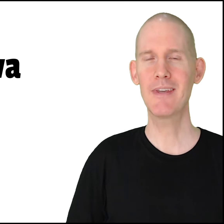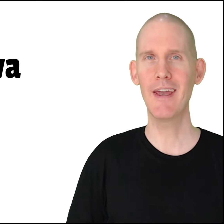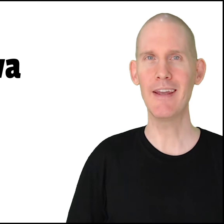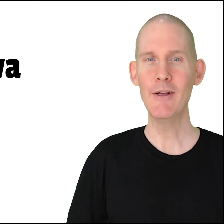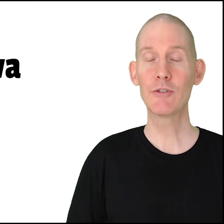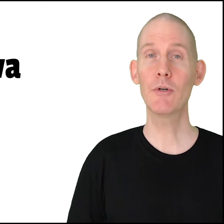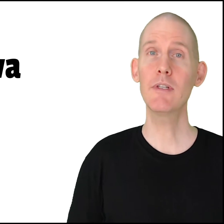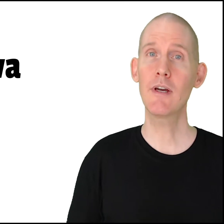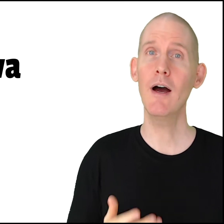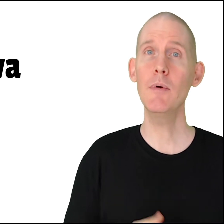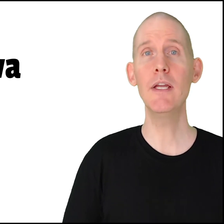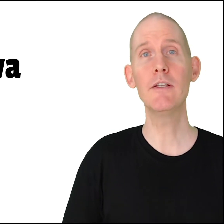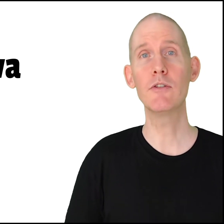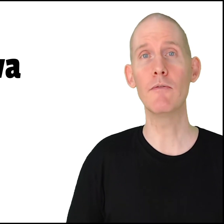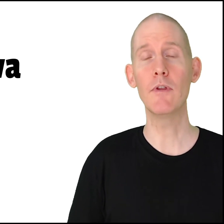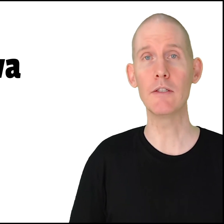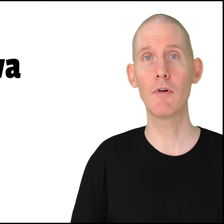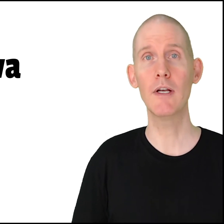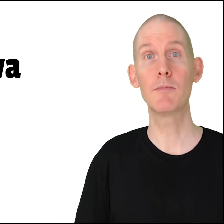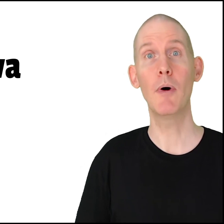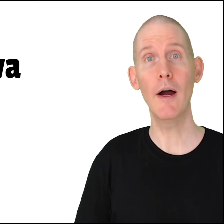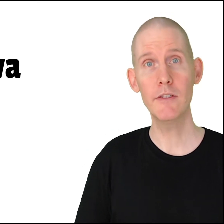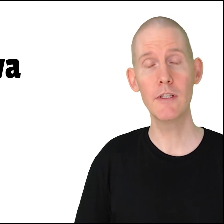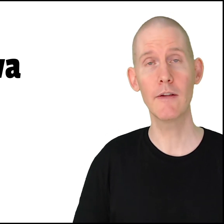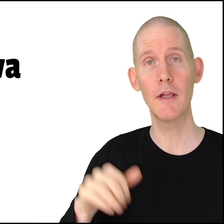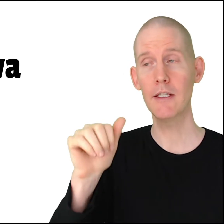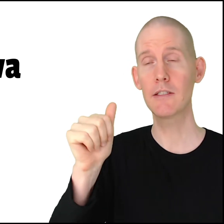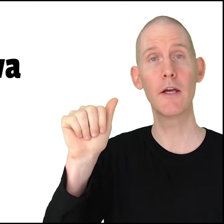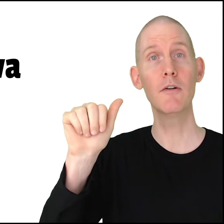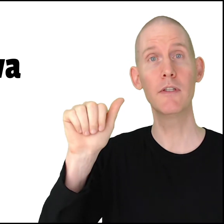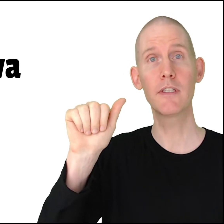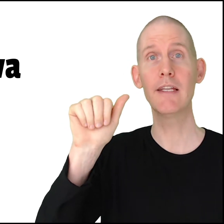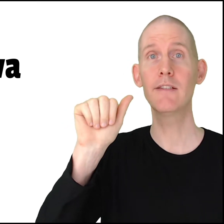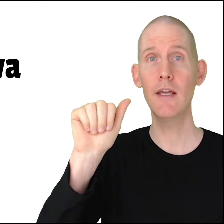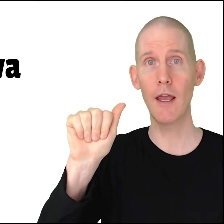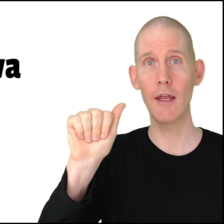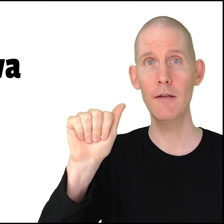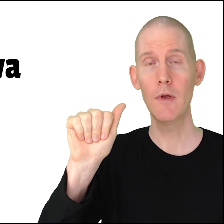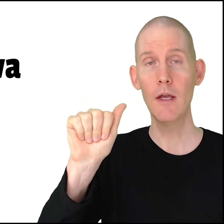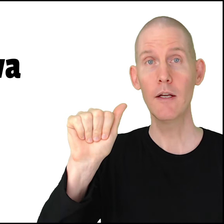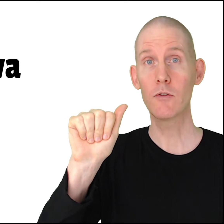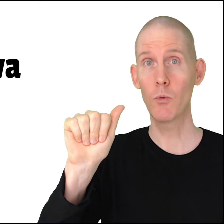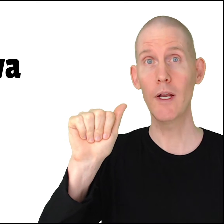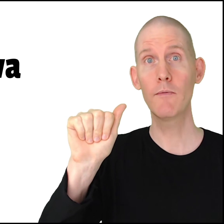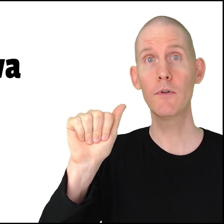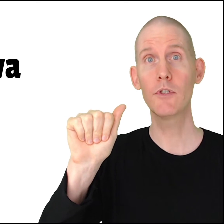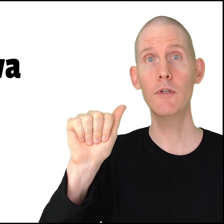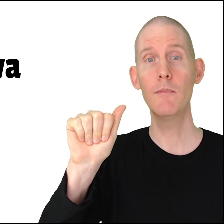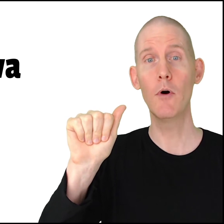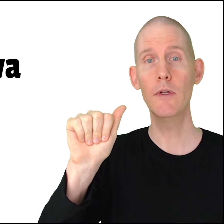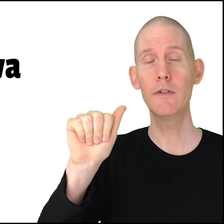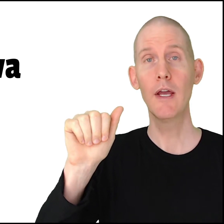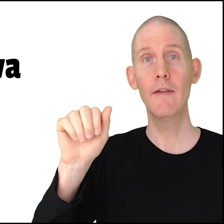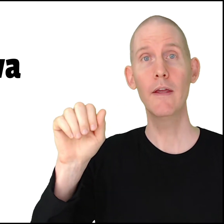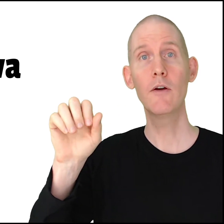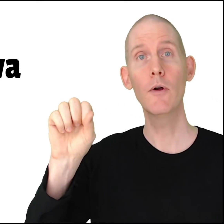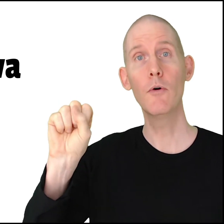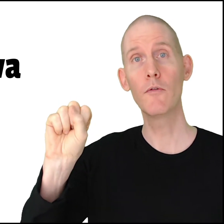Okay, so it's a combination of things, right? It's pausing on the last letter, in this case the A, just waiting for just a moment, and then going over